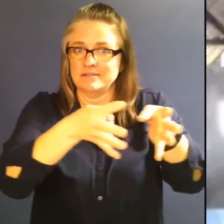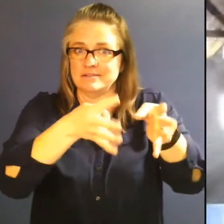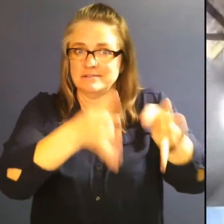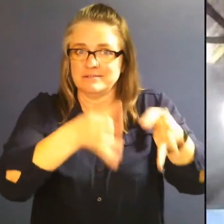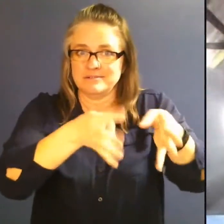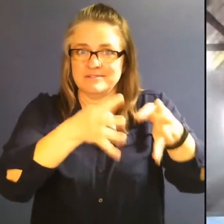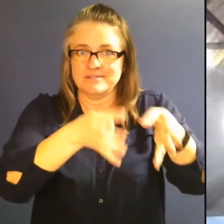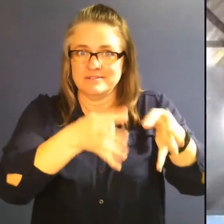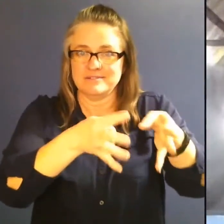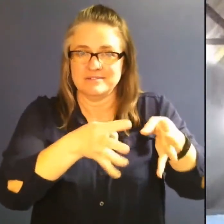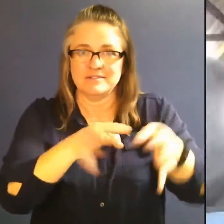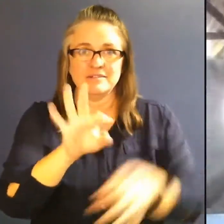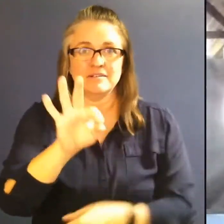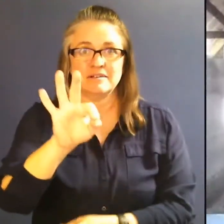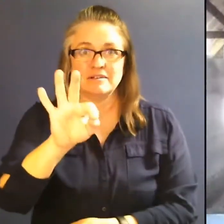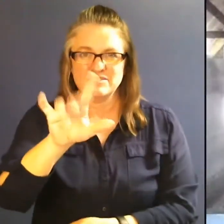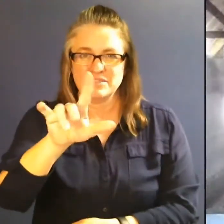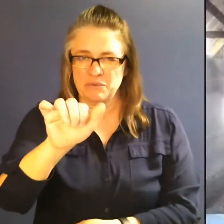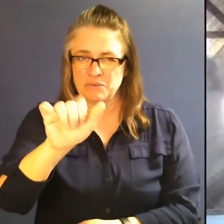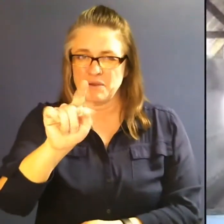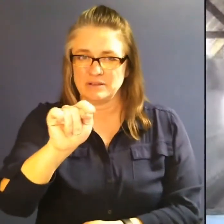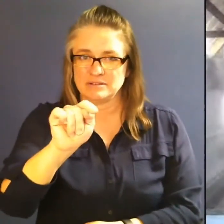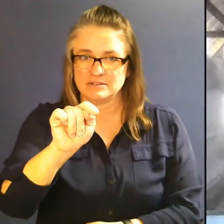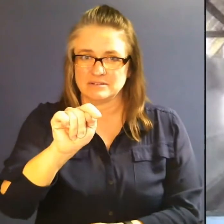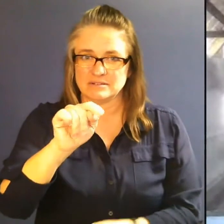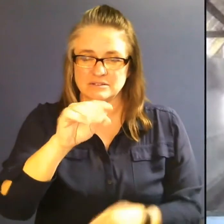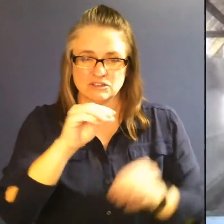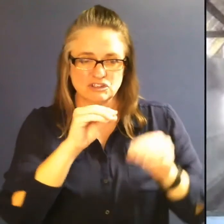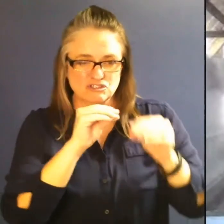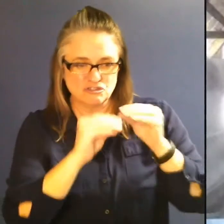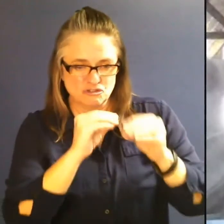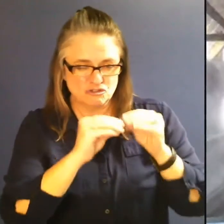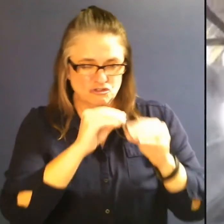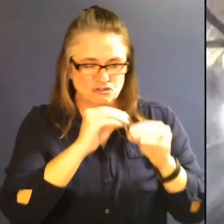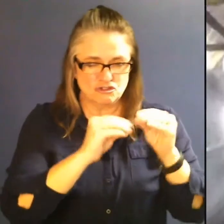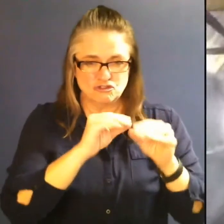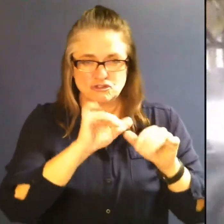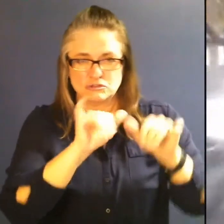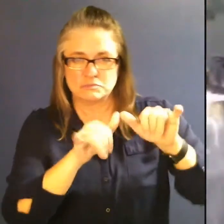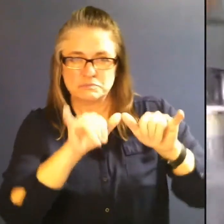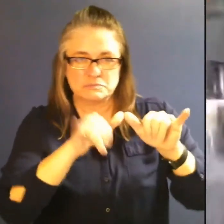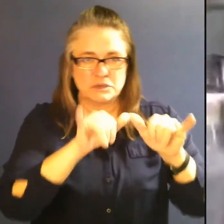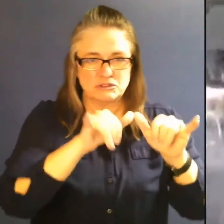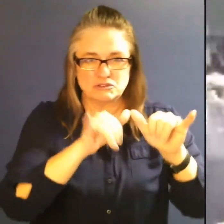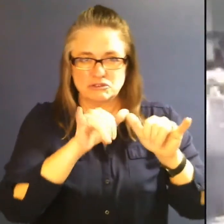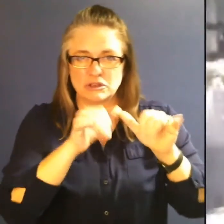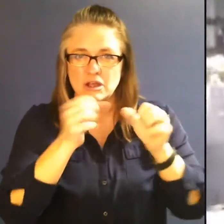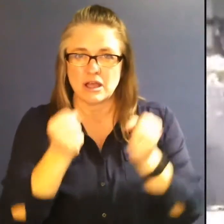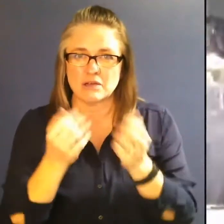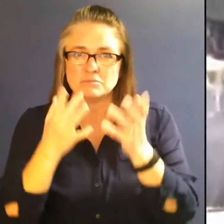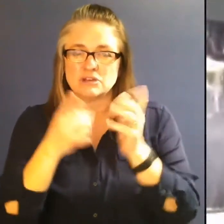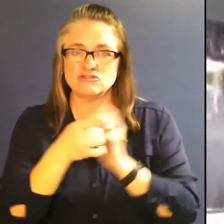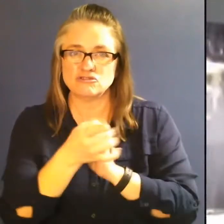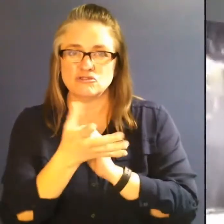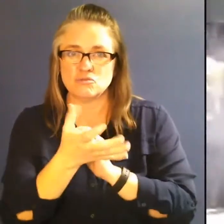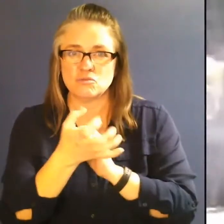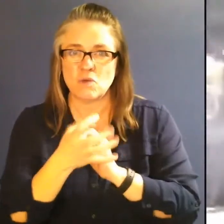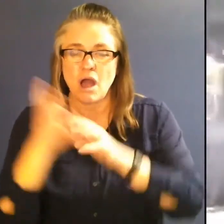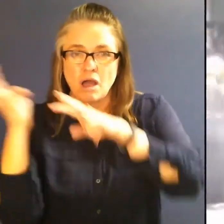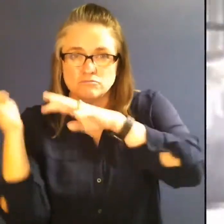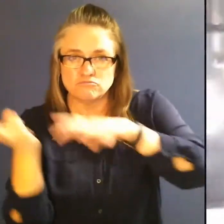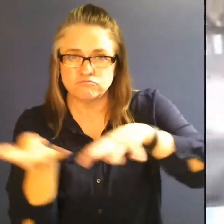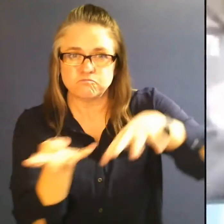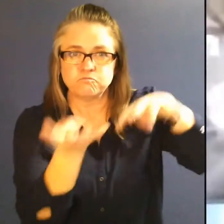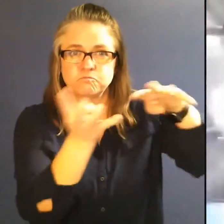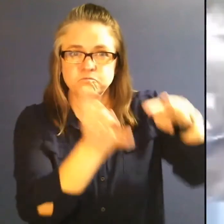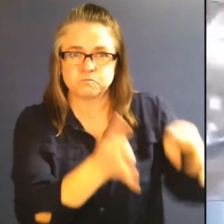here that you can judge, or you can figure out how much you want to flow into the main